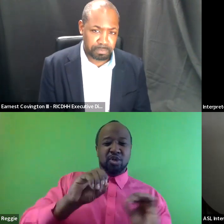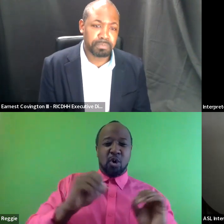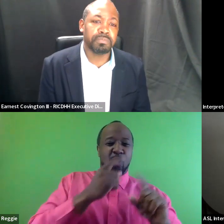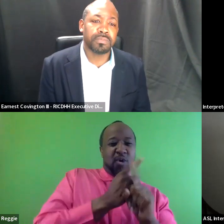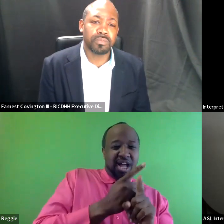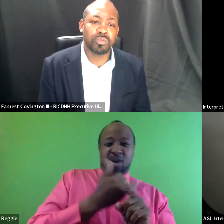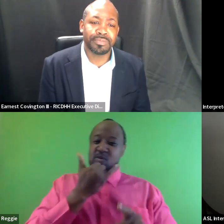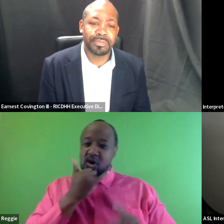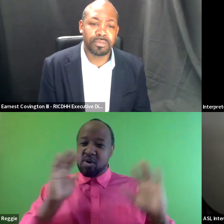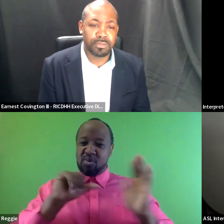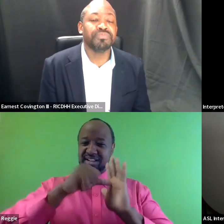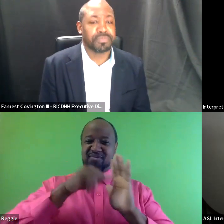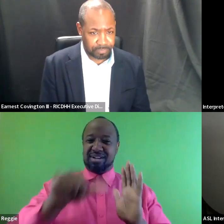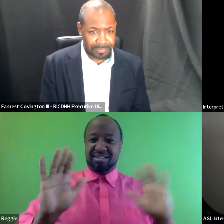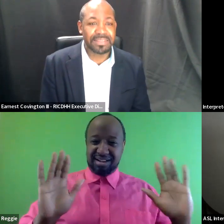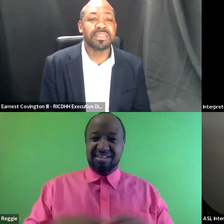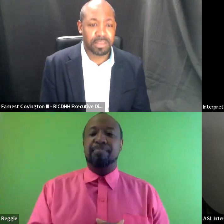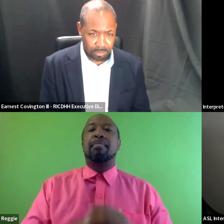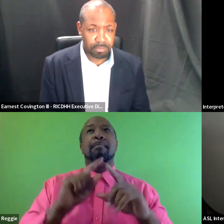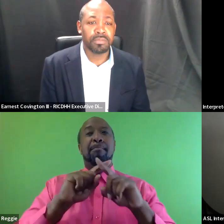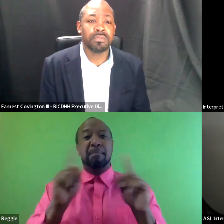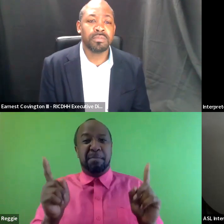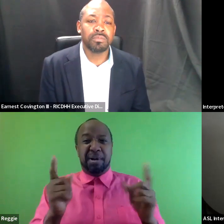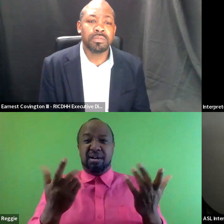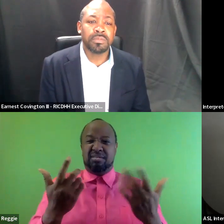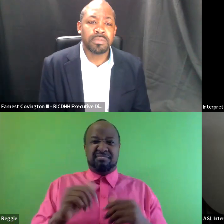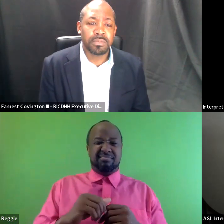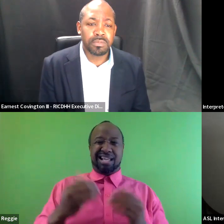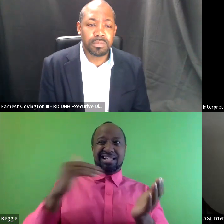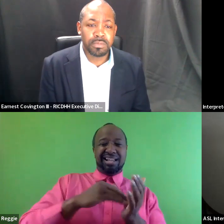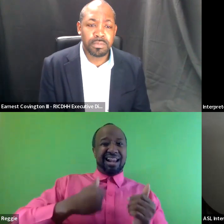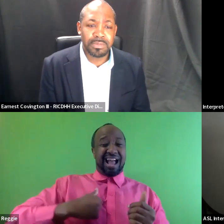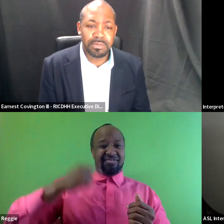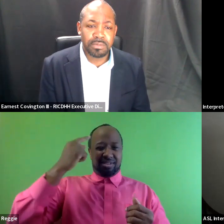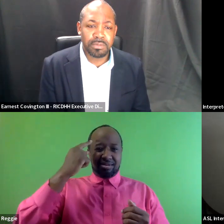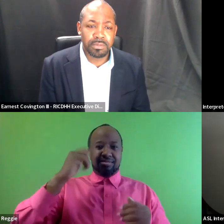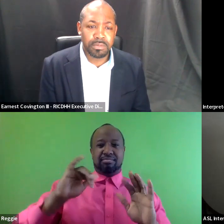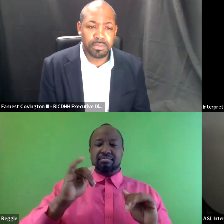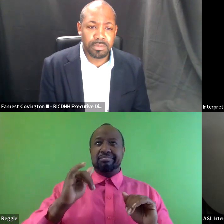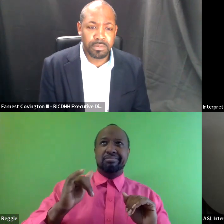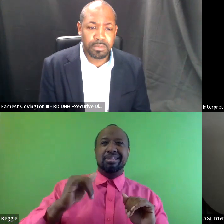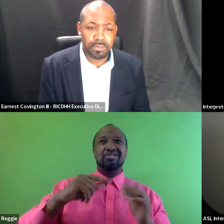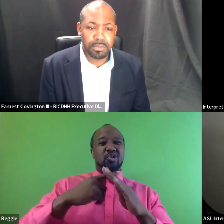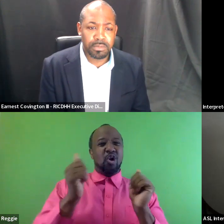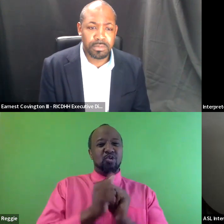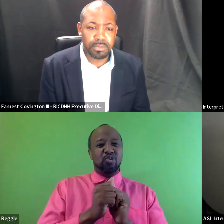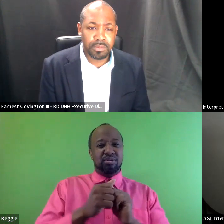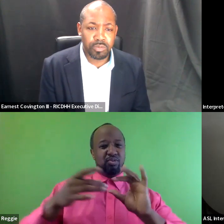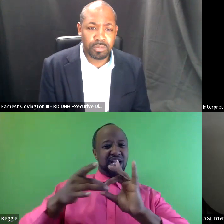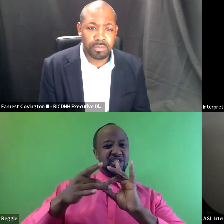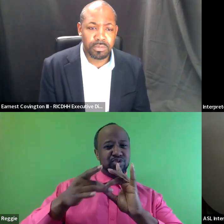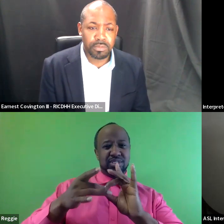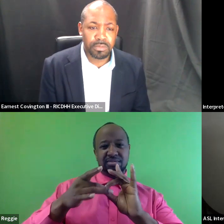I don't have an easy answer for you. There's no right or wrong. I just want to start out with that. So again, when I think